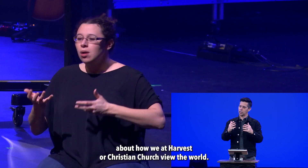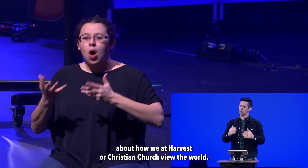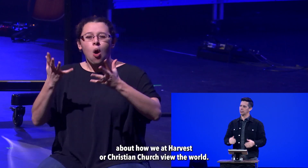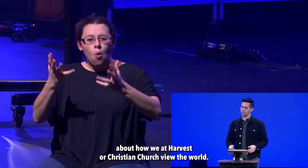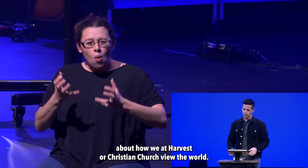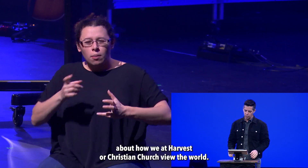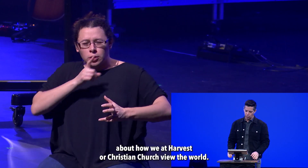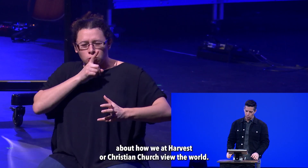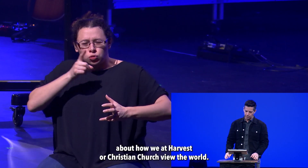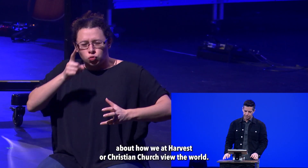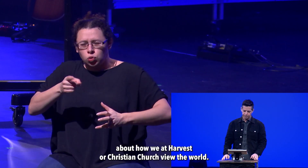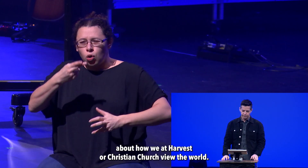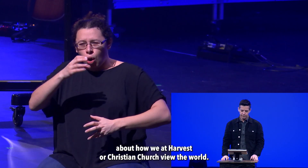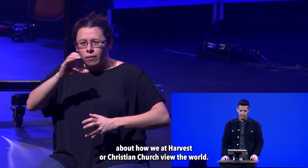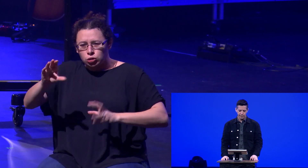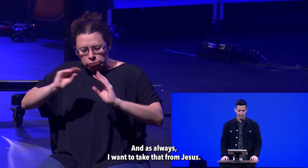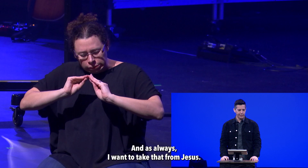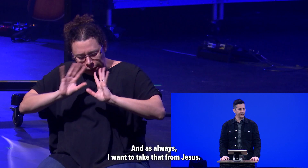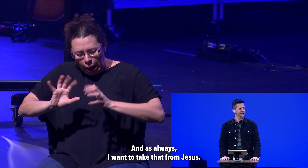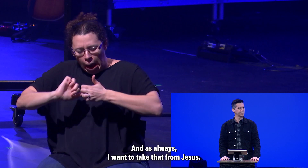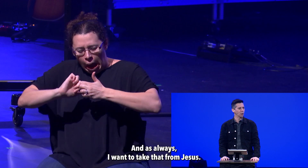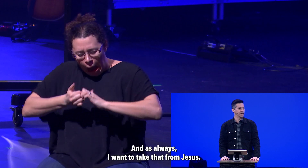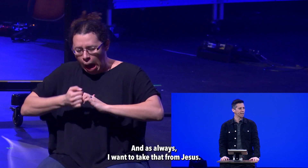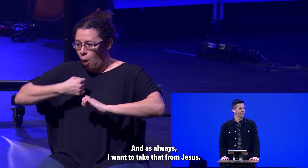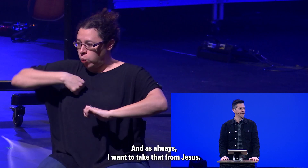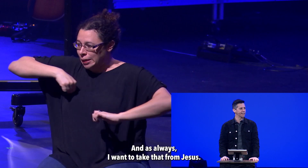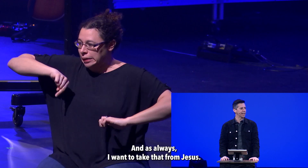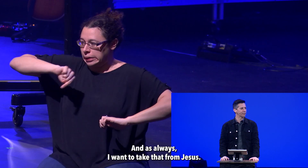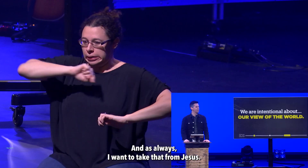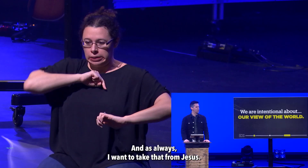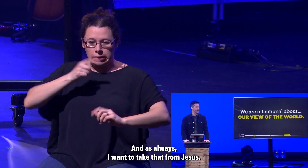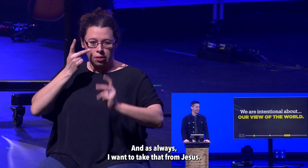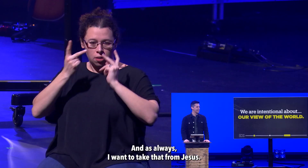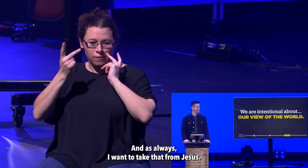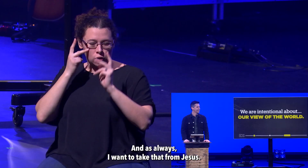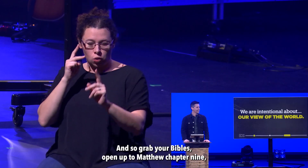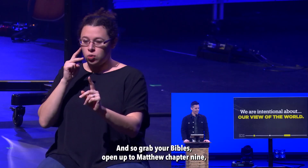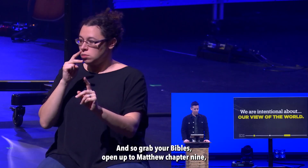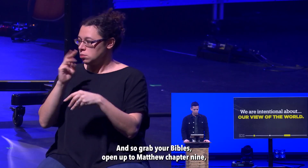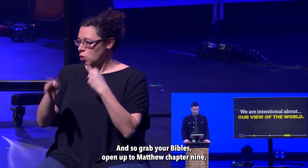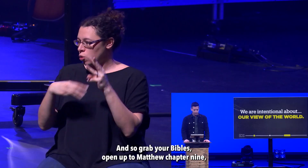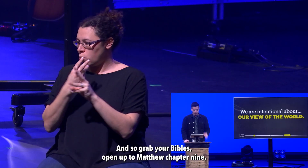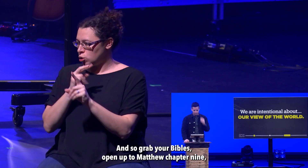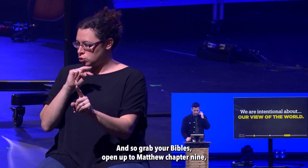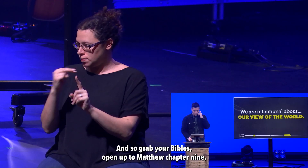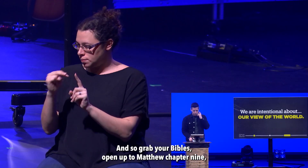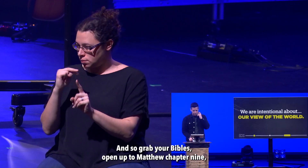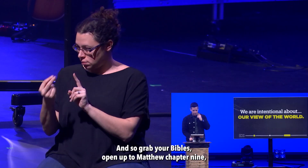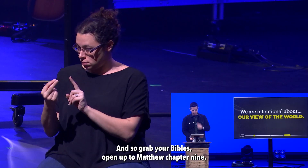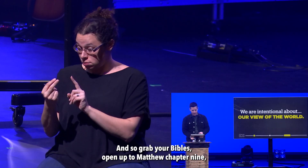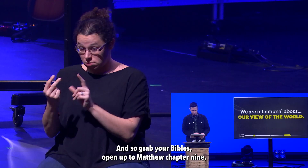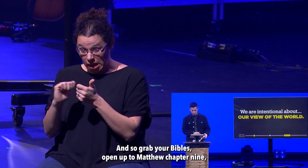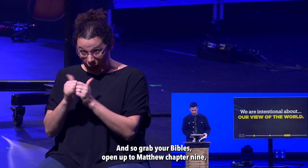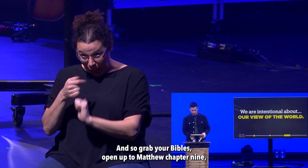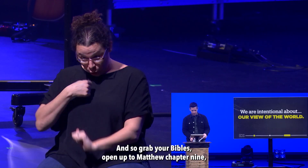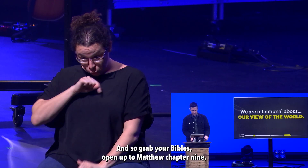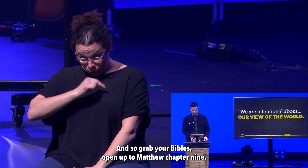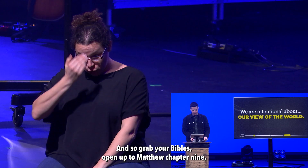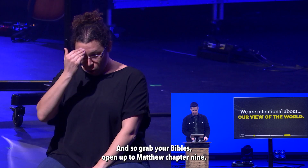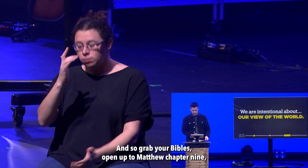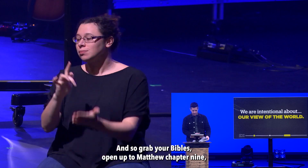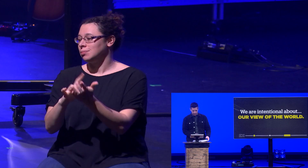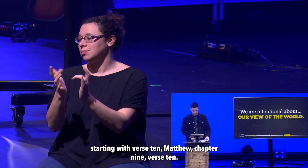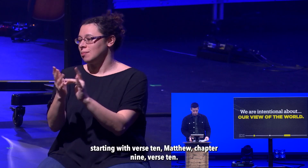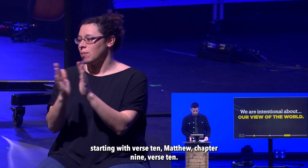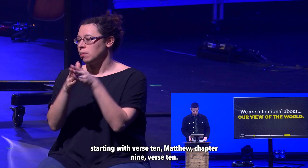Harvester Christian Church view the world. And as always, I want to take that from Jesus. And so grab your Bibles, open up to Matthew chapter